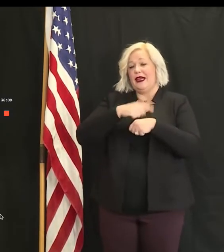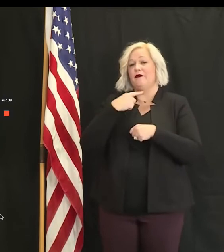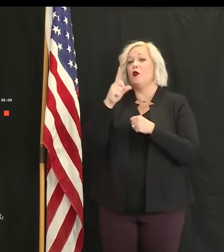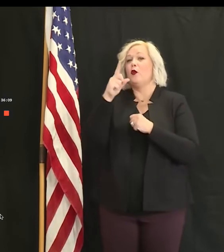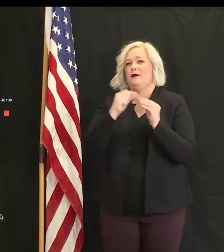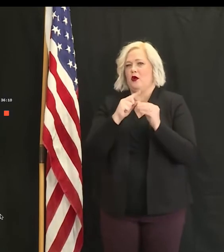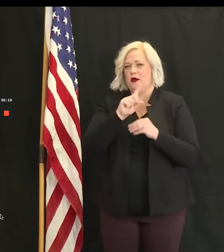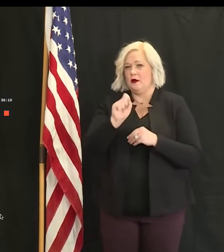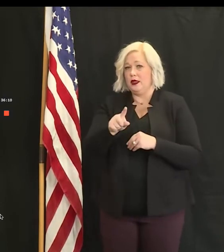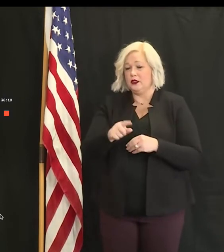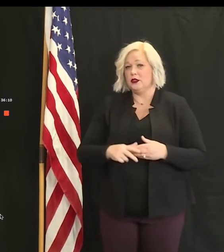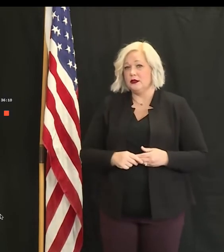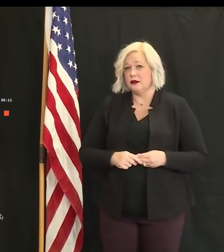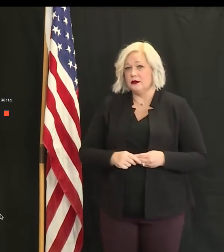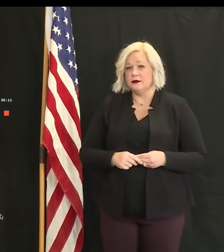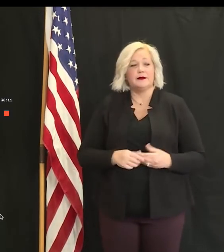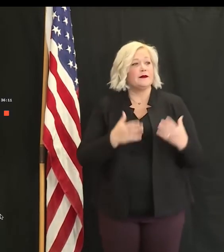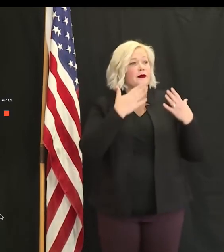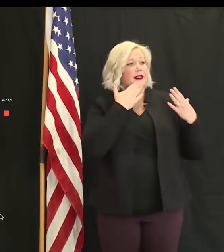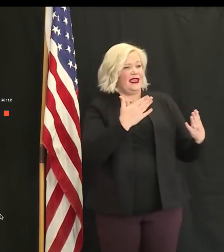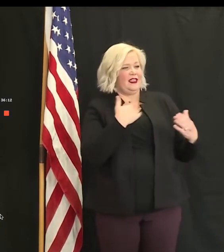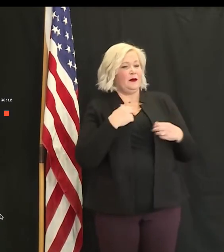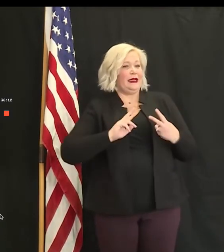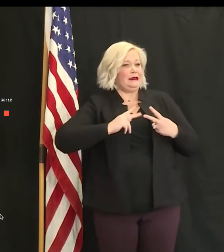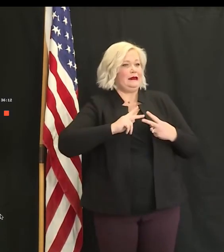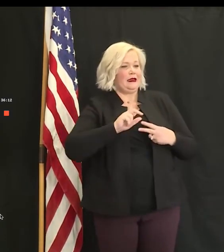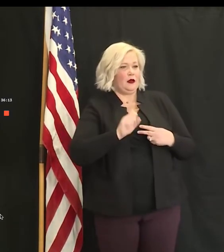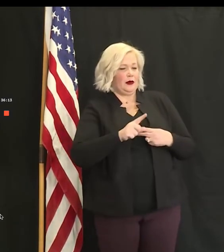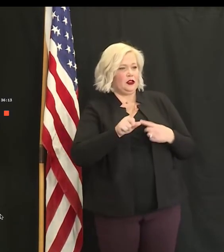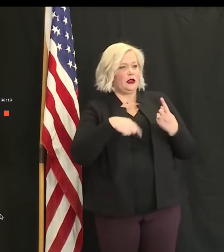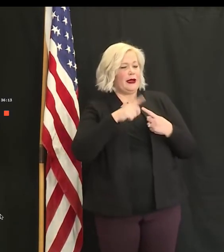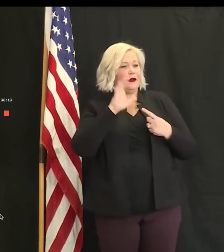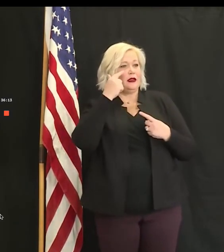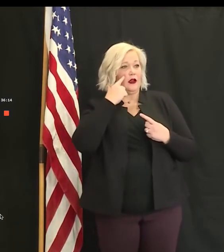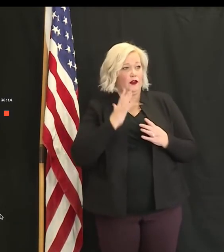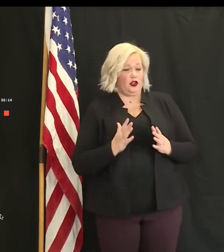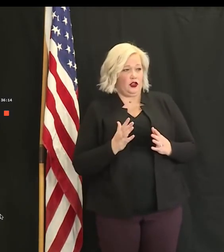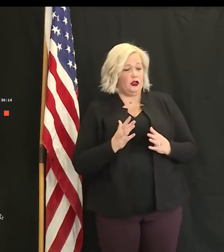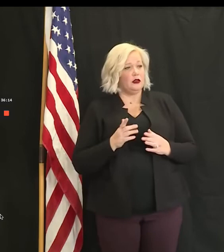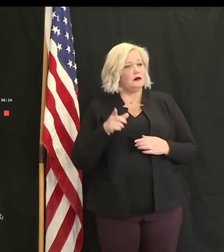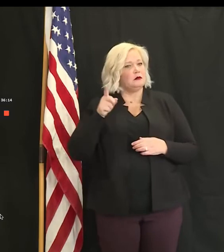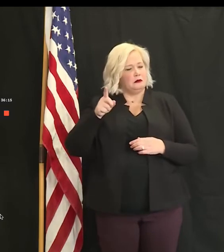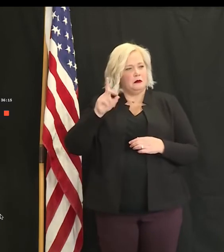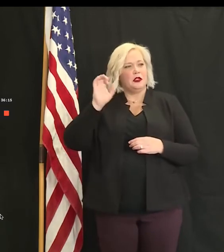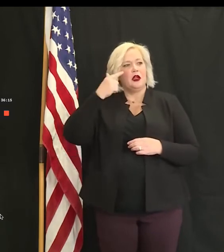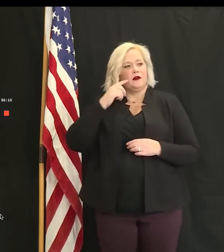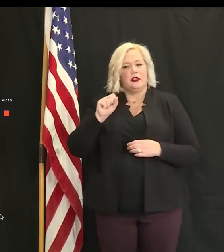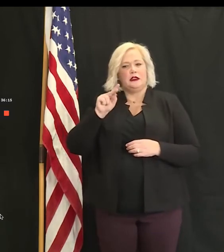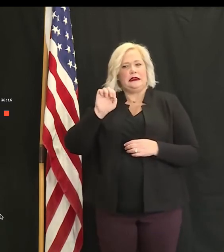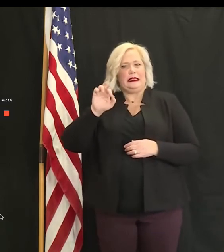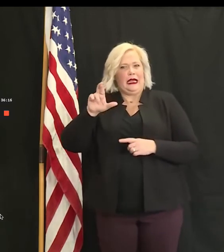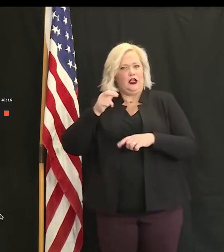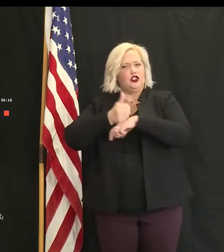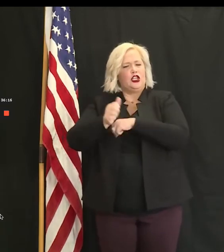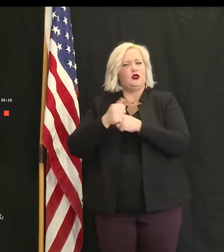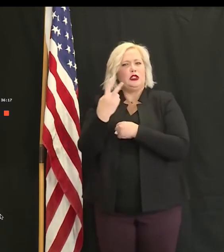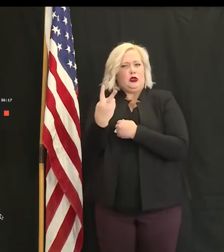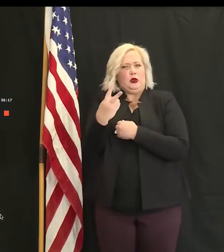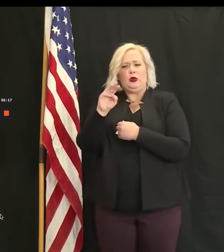question. Thank you. My follow-up question is on the governor's. He is charged with just two